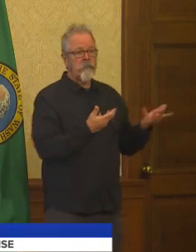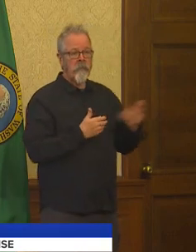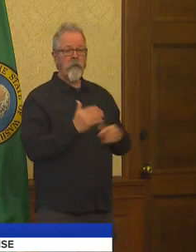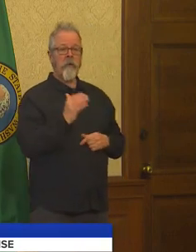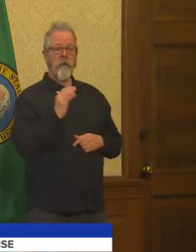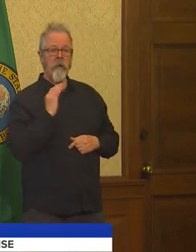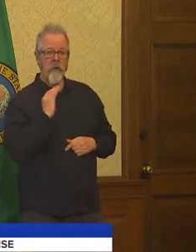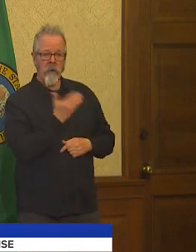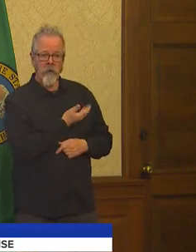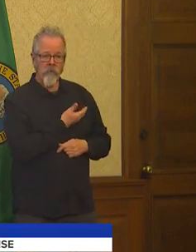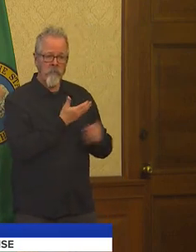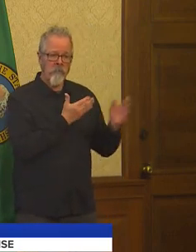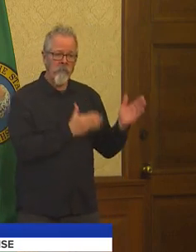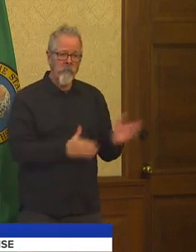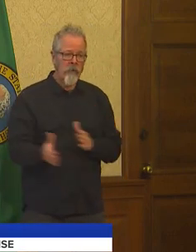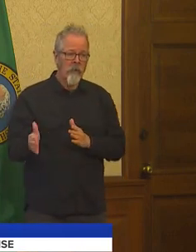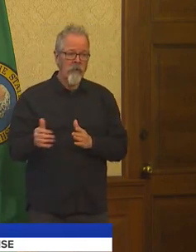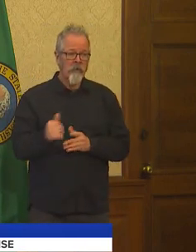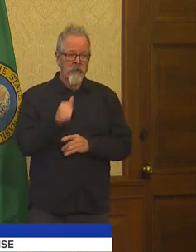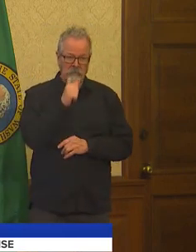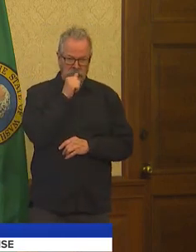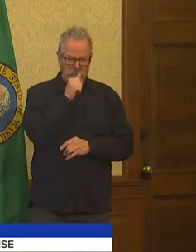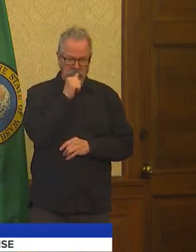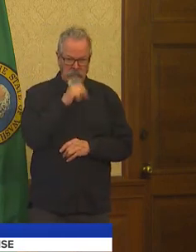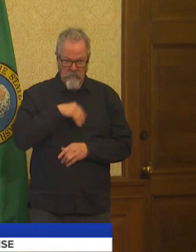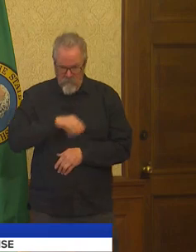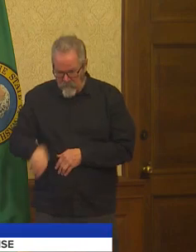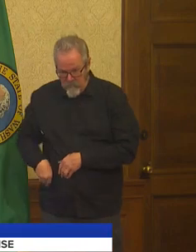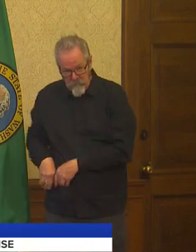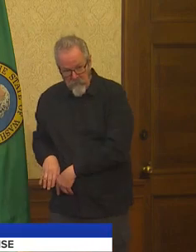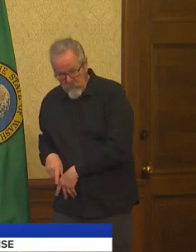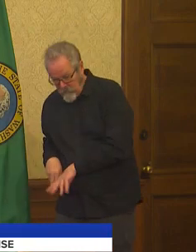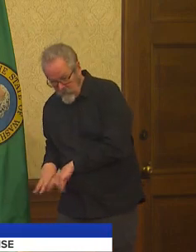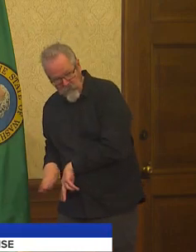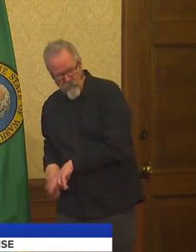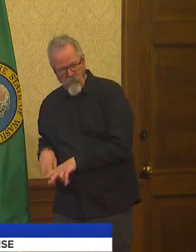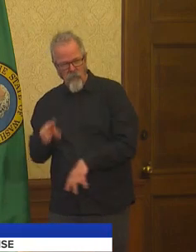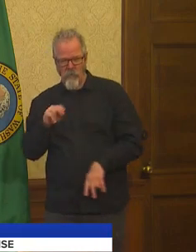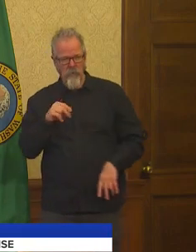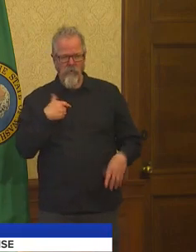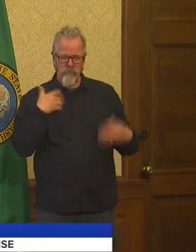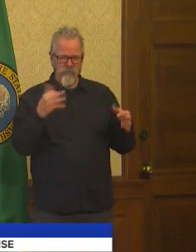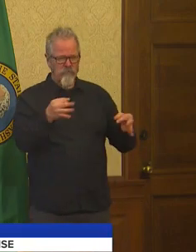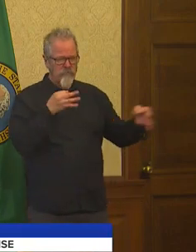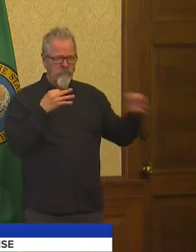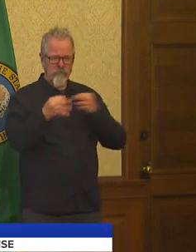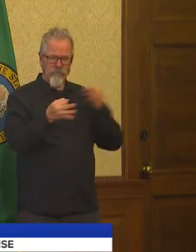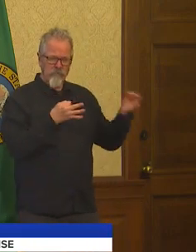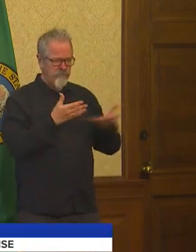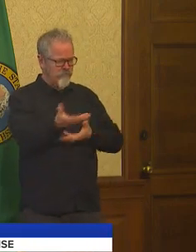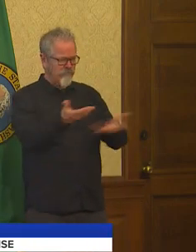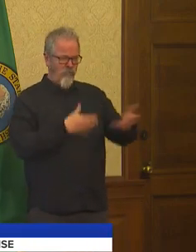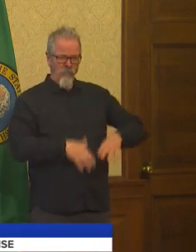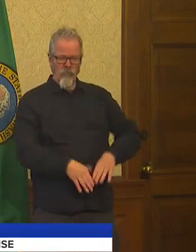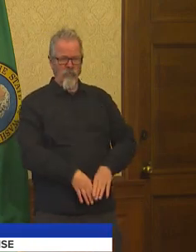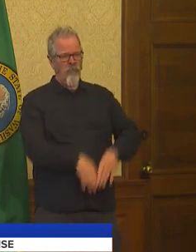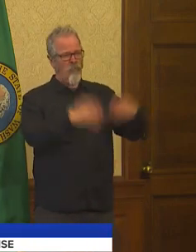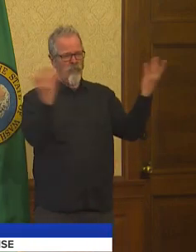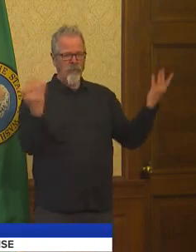the protocols that would allow that to be done safely so that their employees would be safe. And that happened as part of our